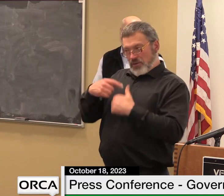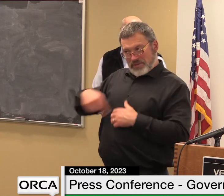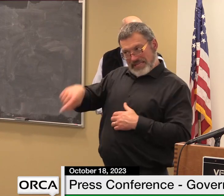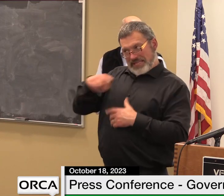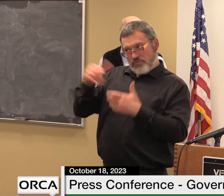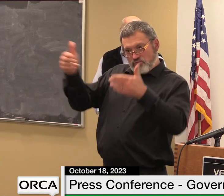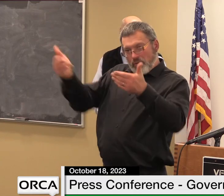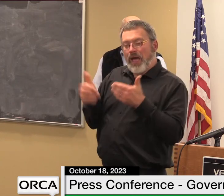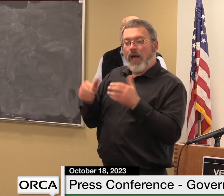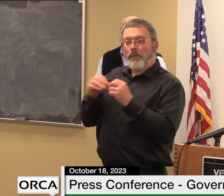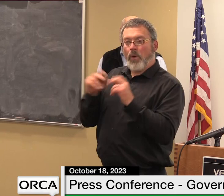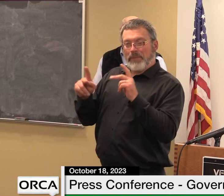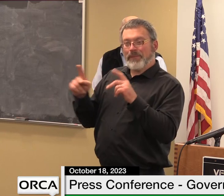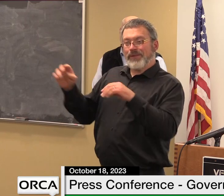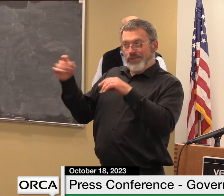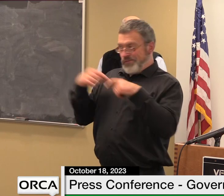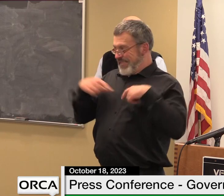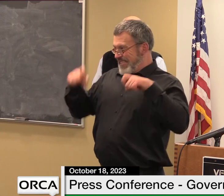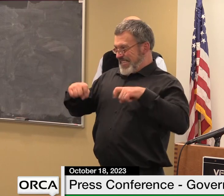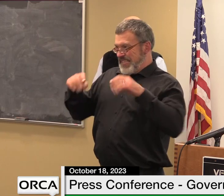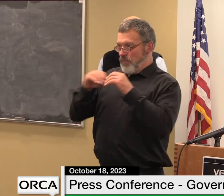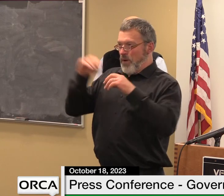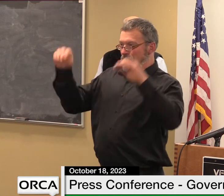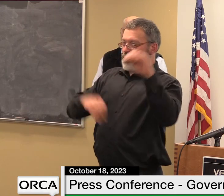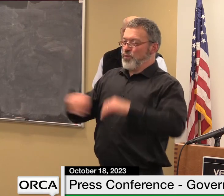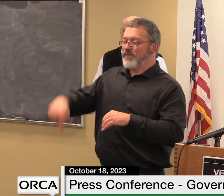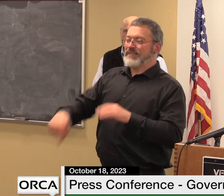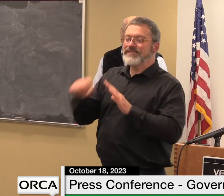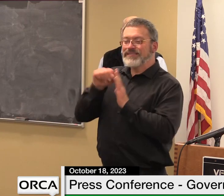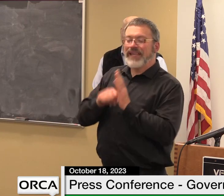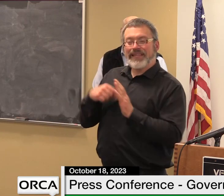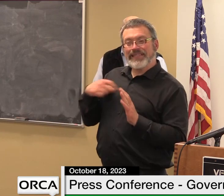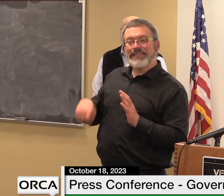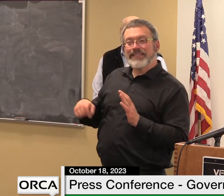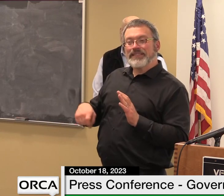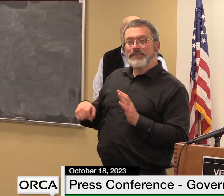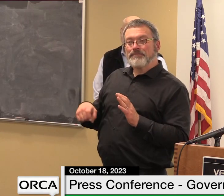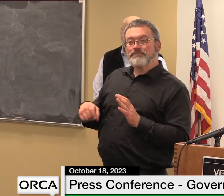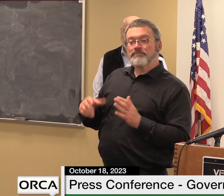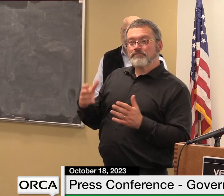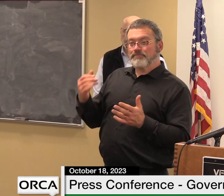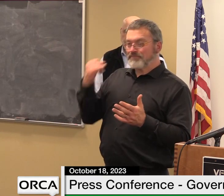desperately need. So anything, any ideas out there that people have,